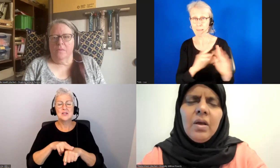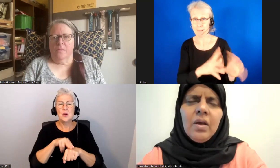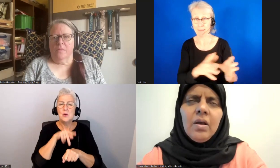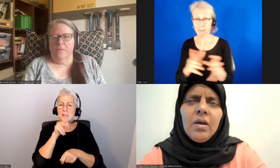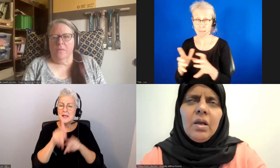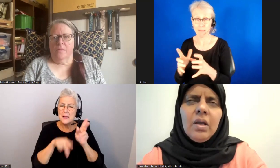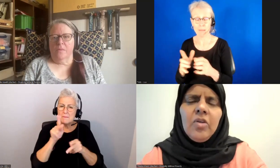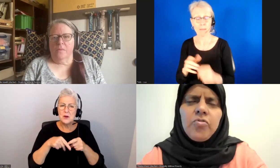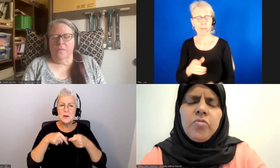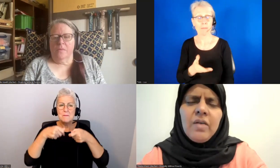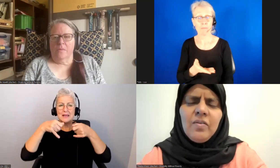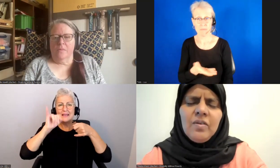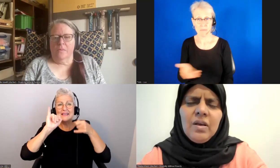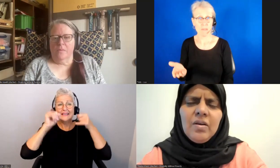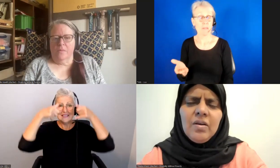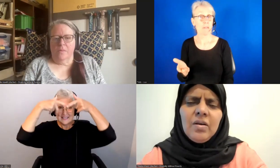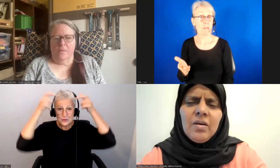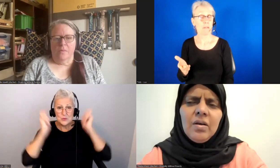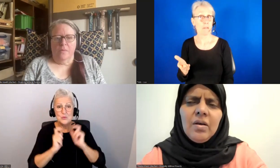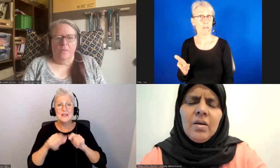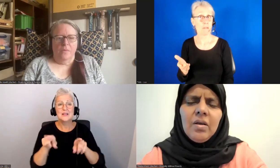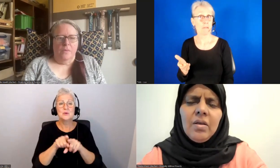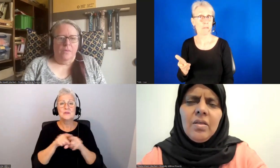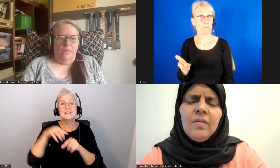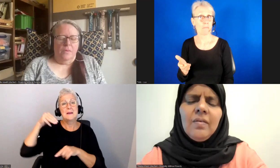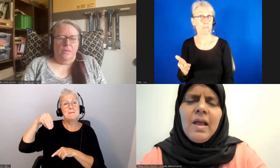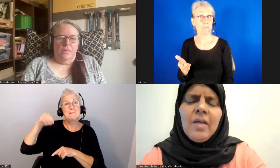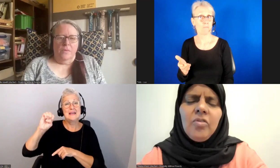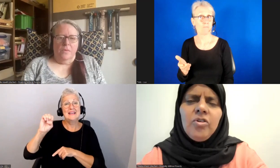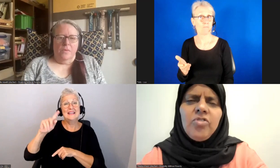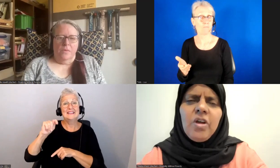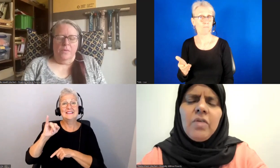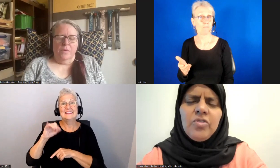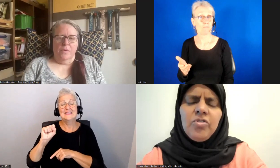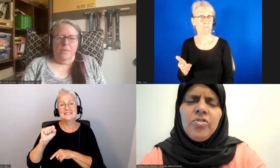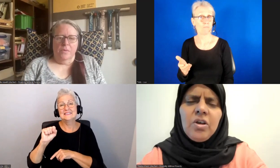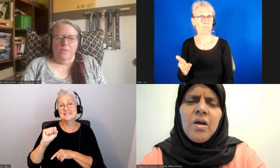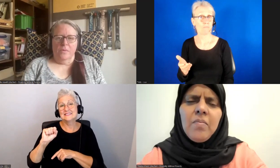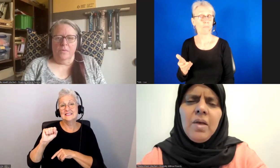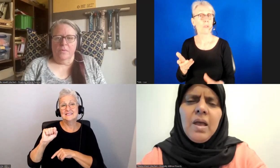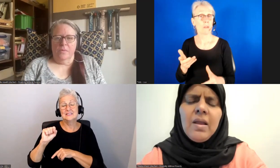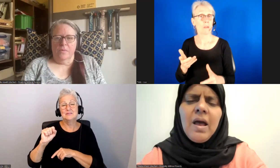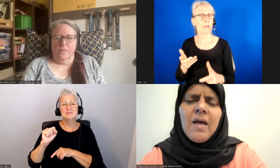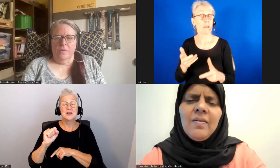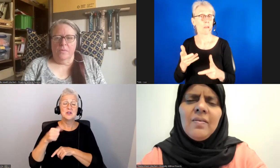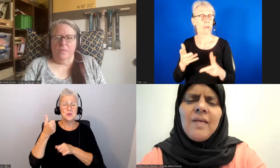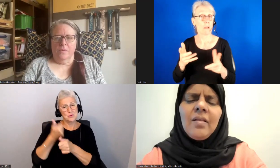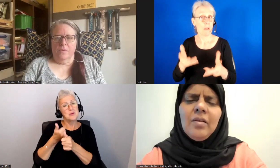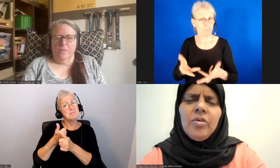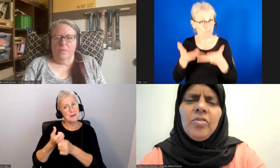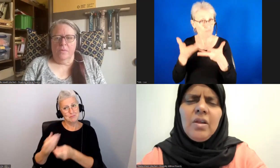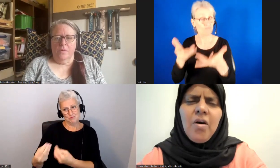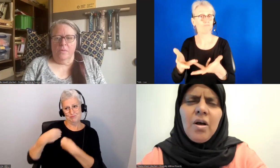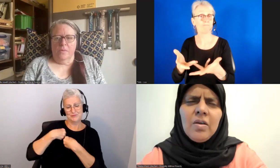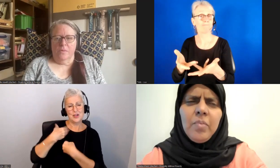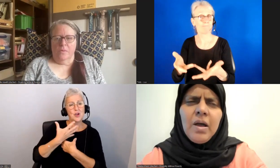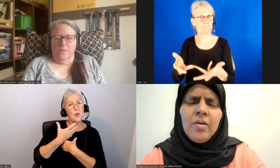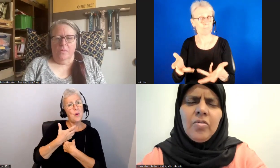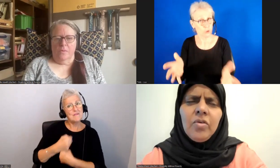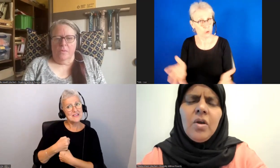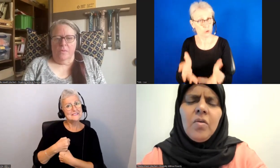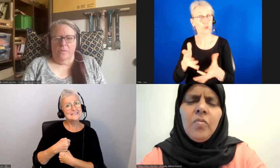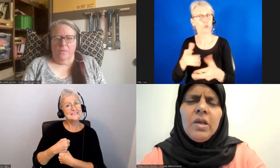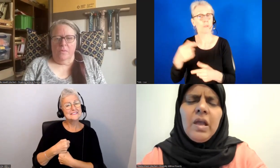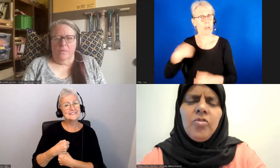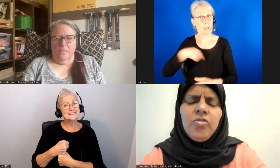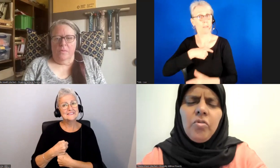have entrusted this land to generations to come. And as settlers and